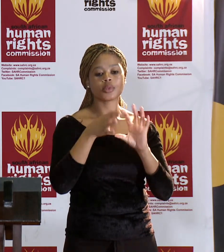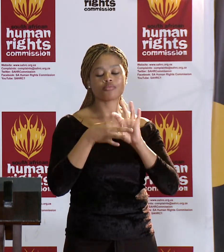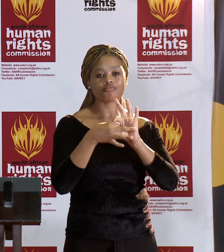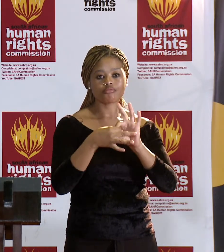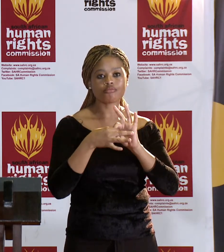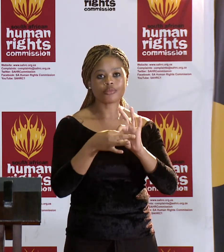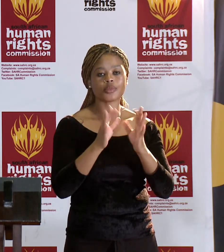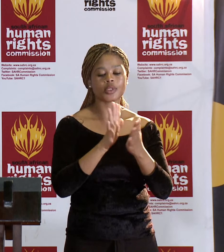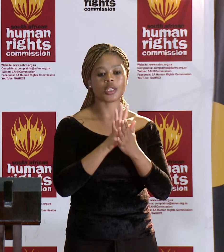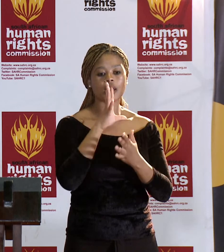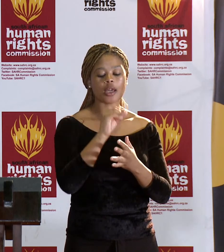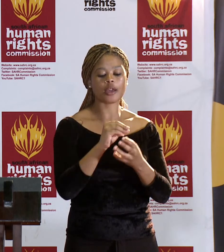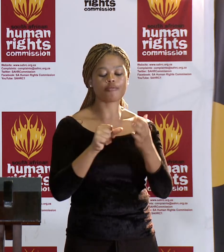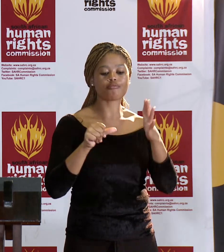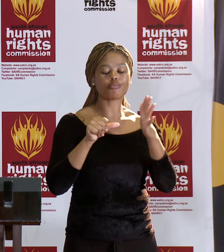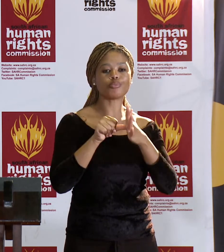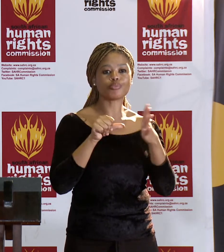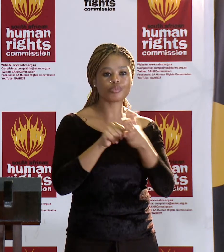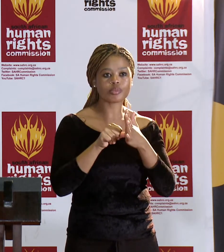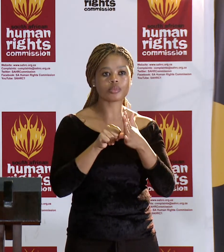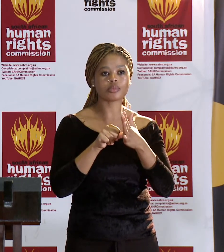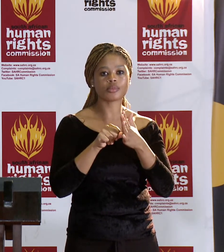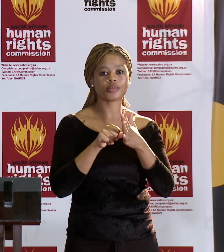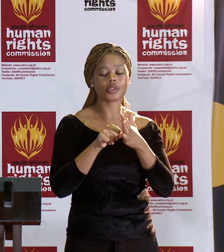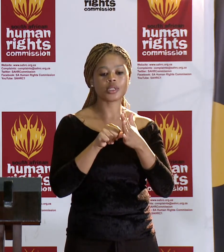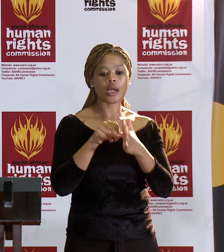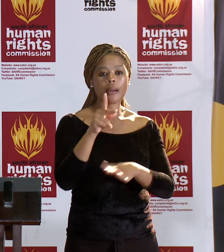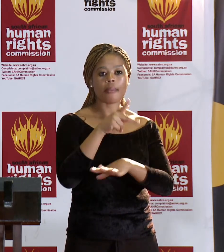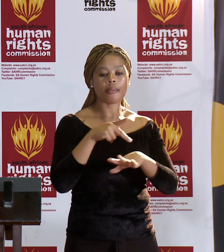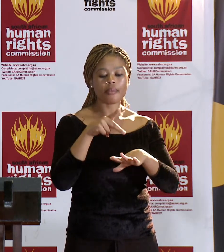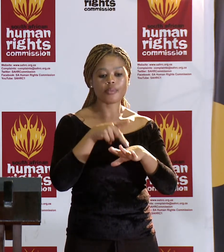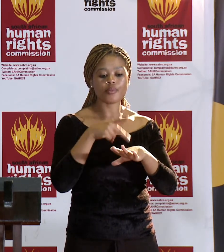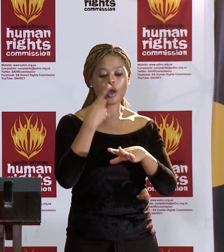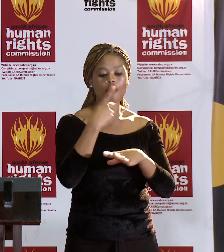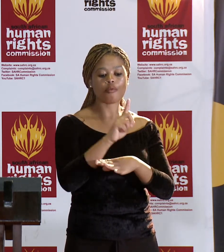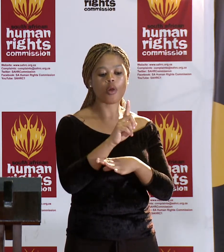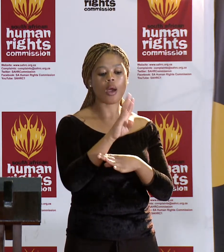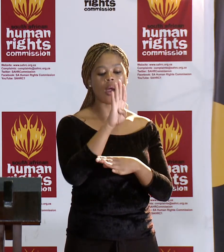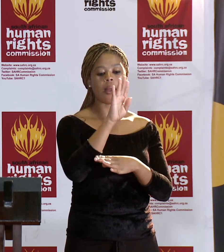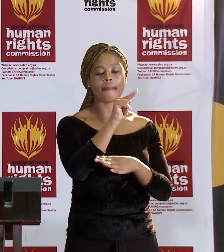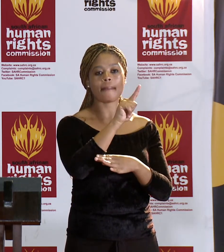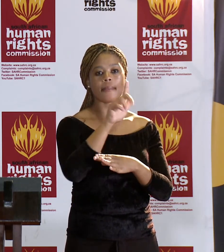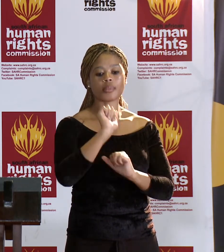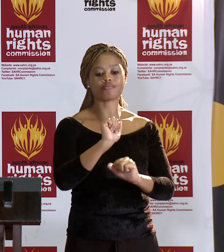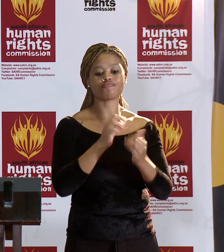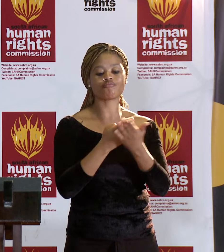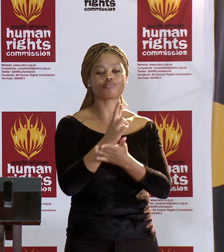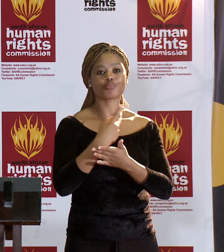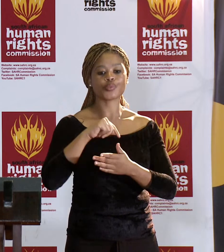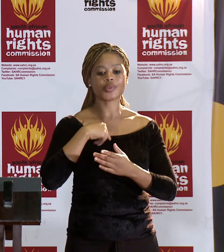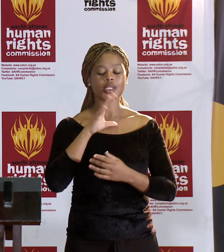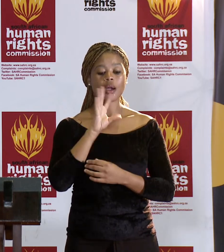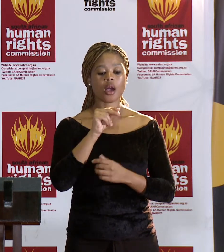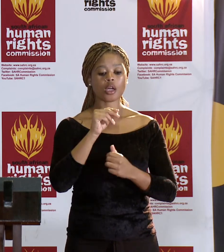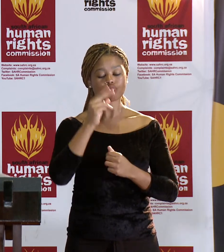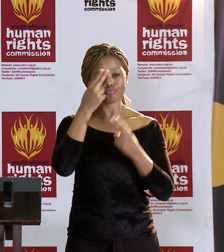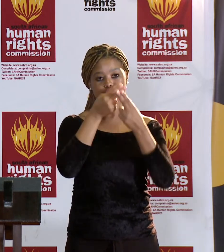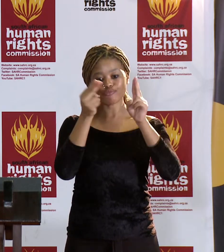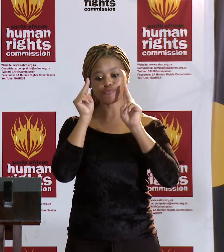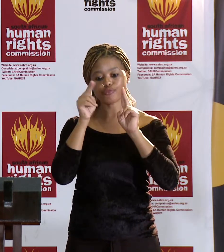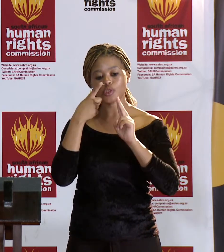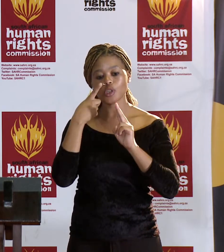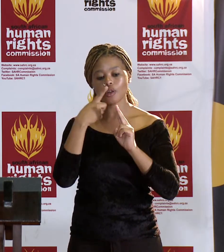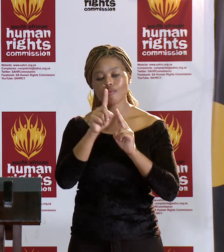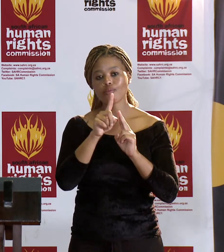dignity, two important and interlinked principles of the Bill of Rights, which we as a university actively pursue